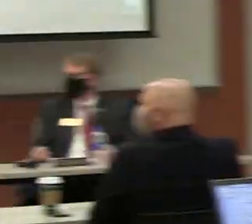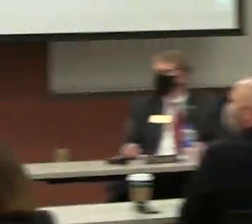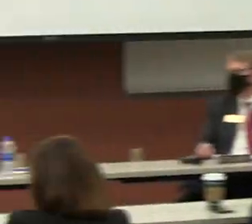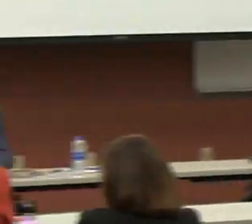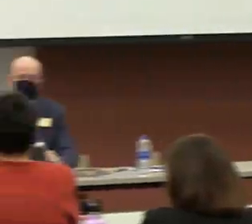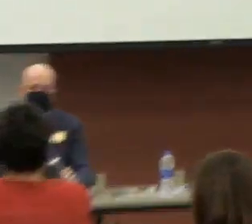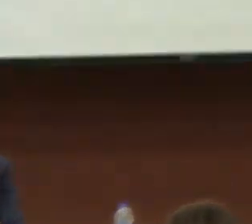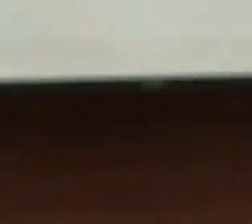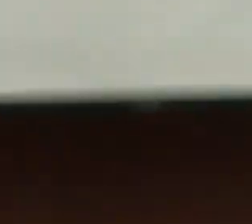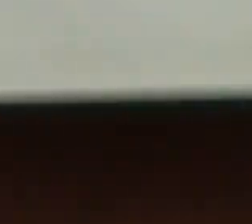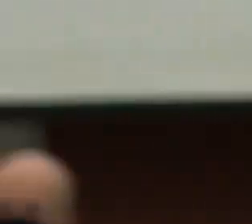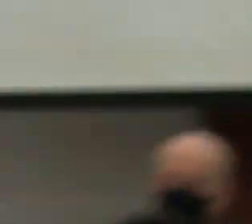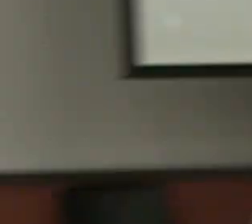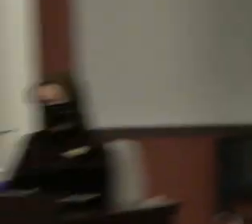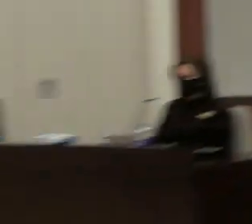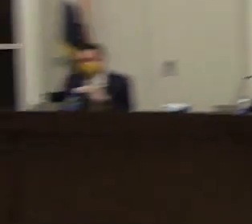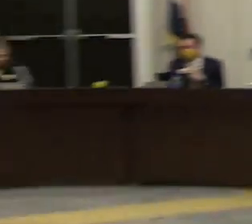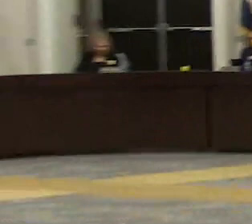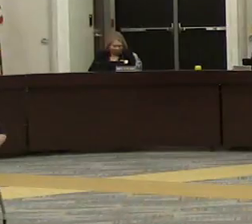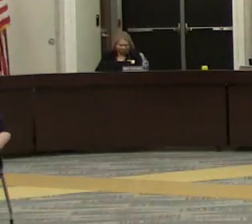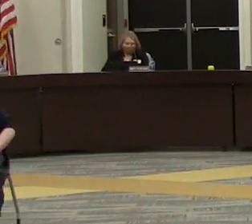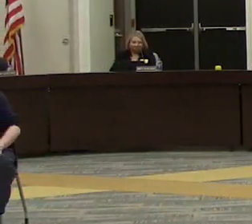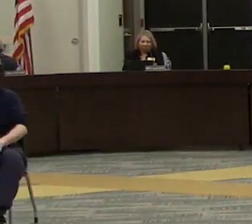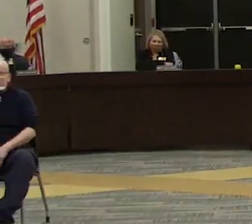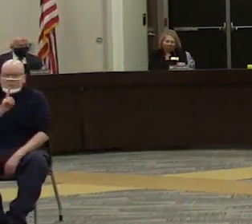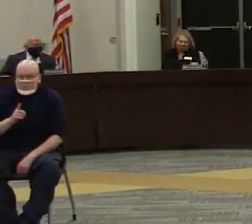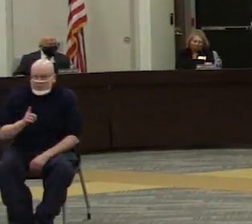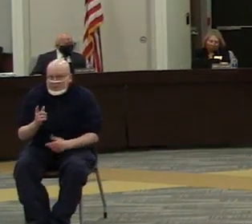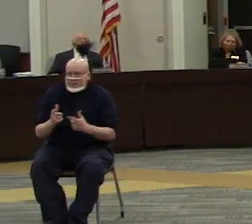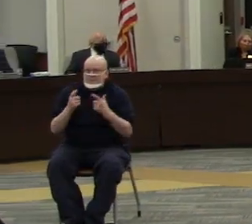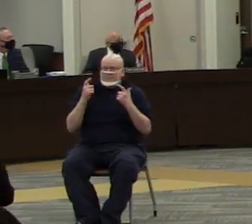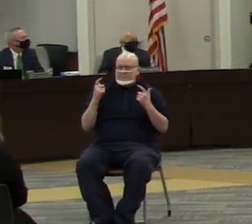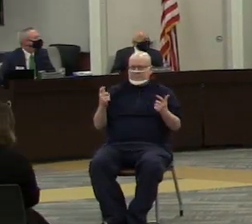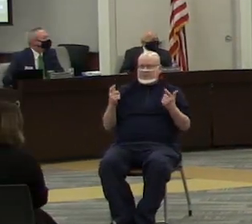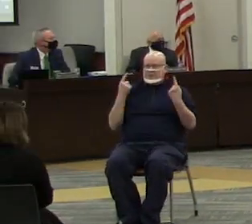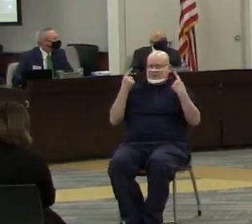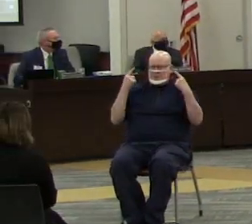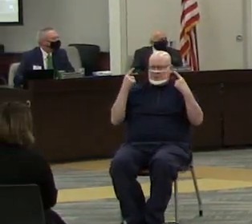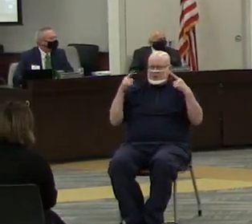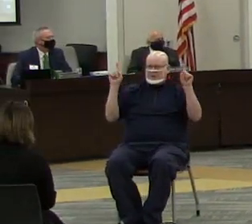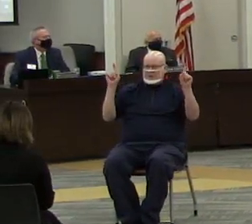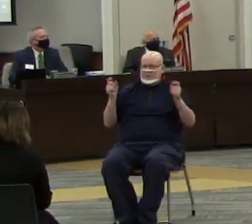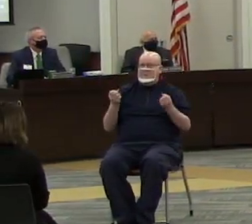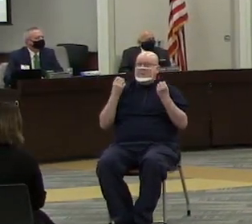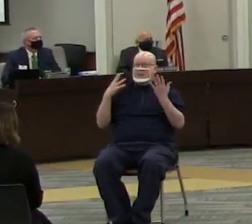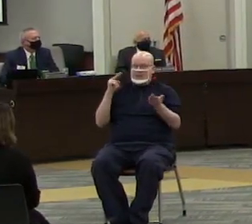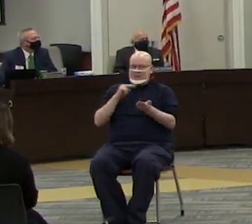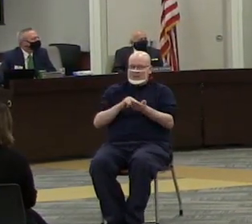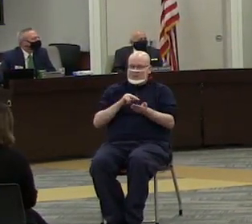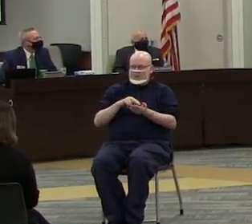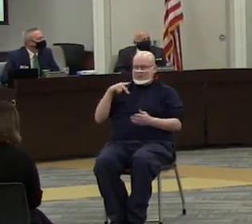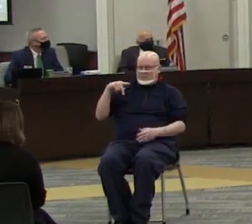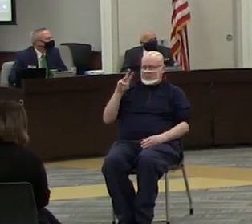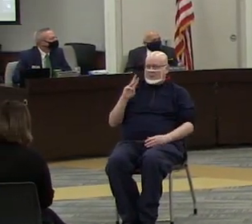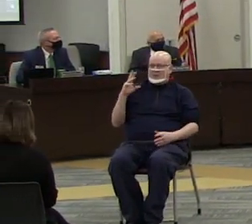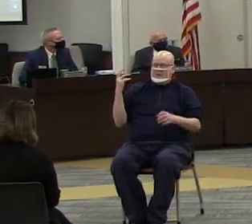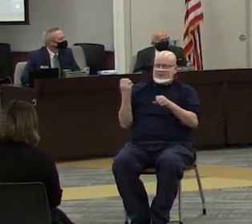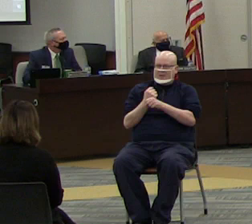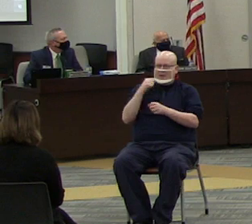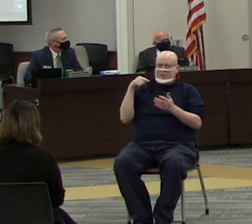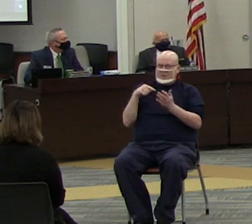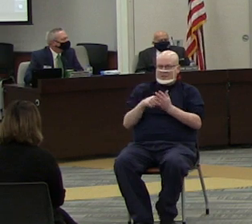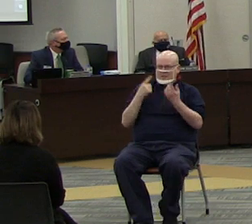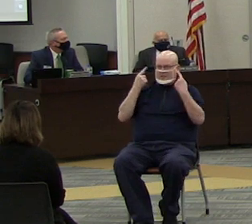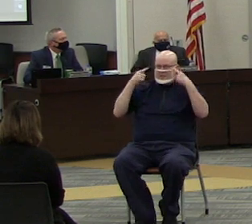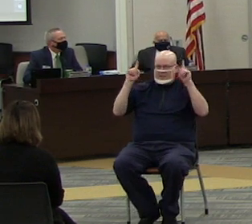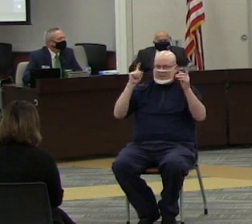It is quite an achievement. We're fortunate to have so many nurses in Parkway who have achieved this success